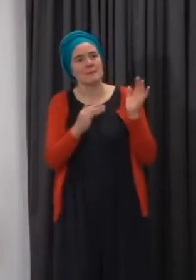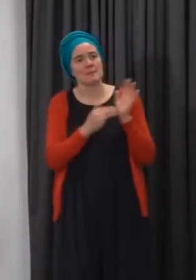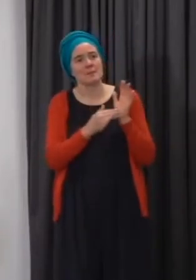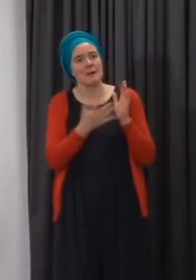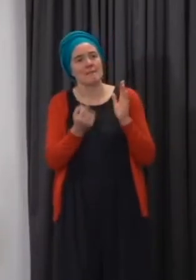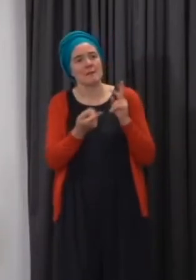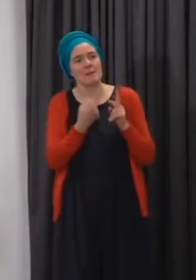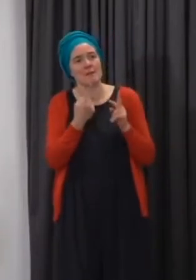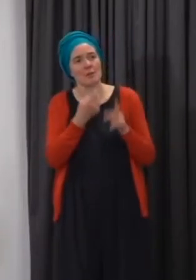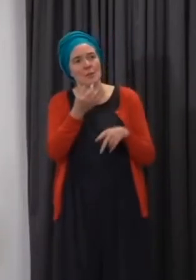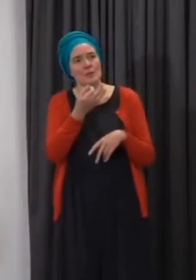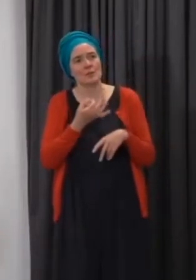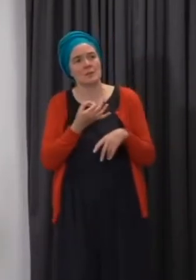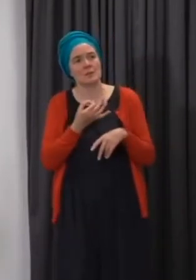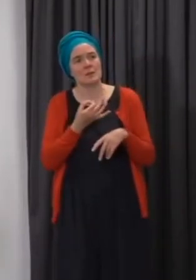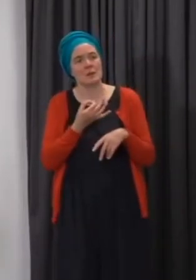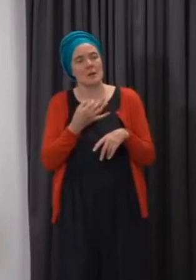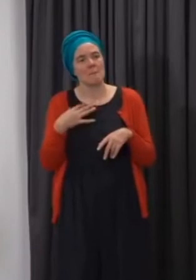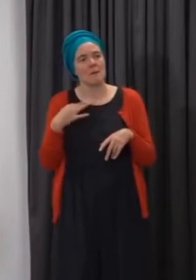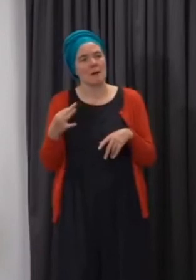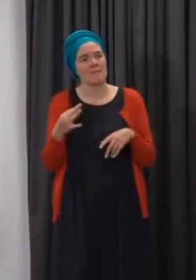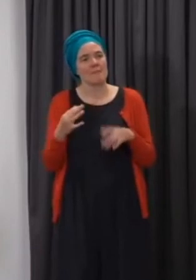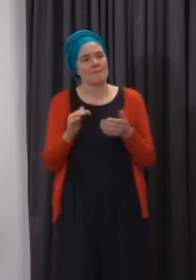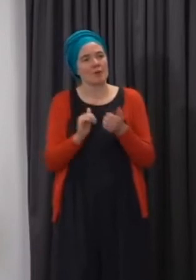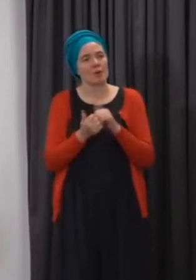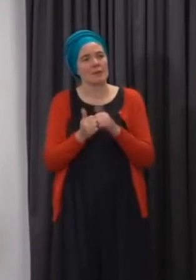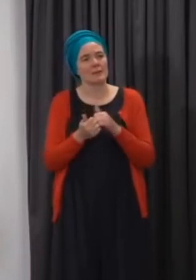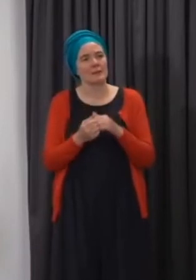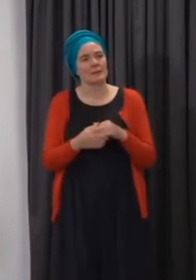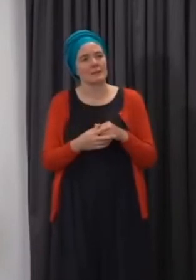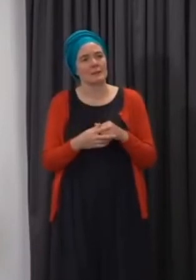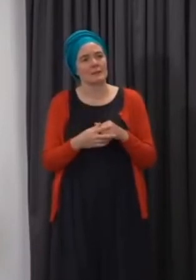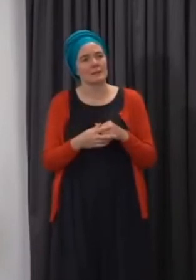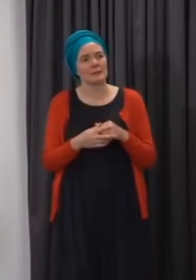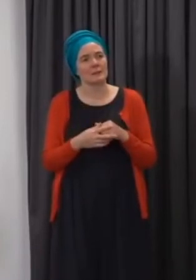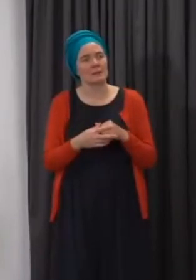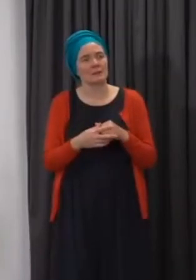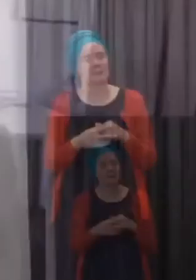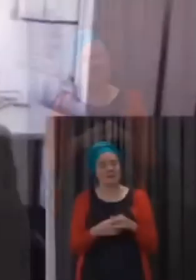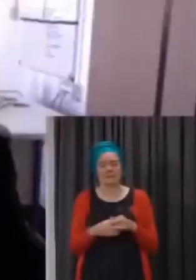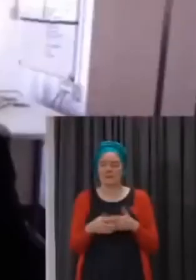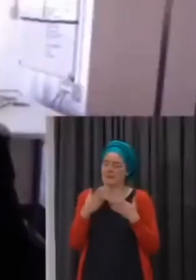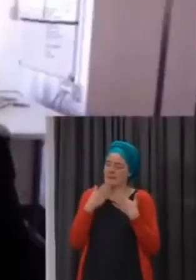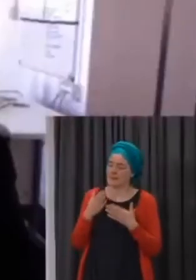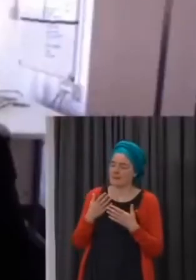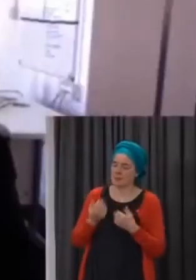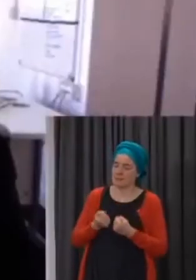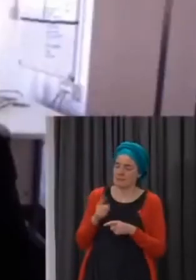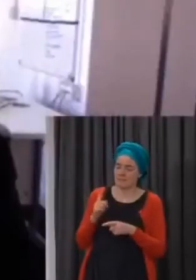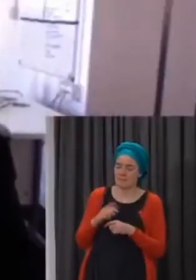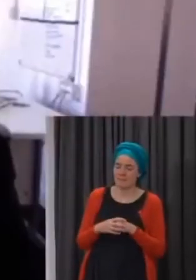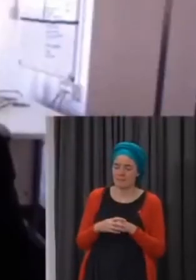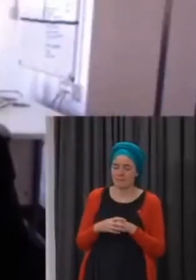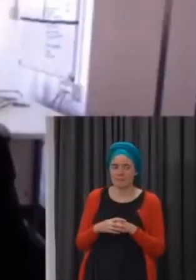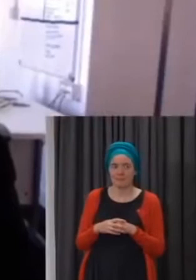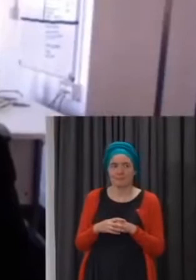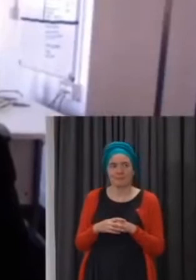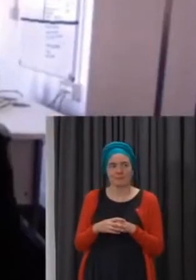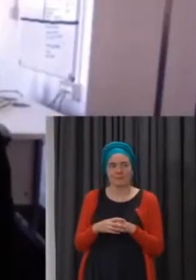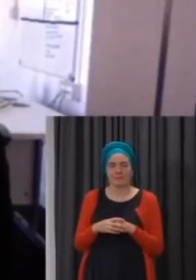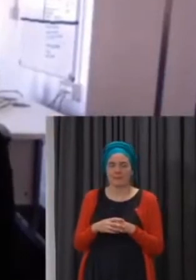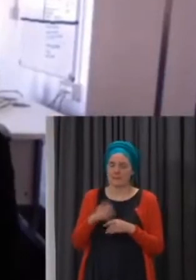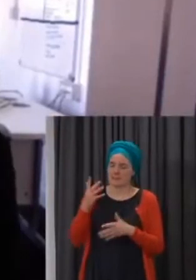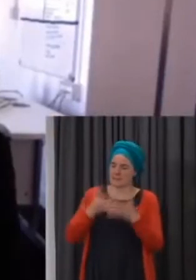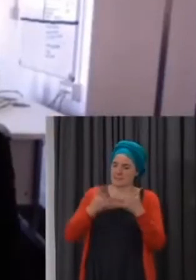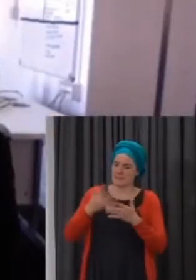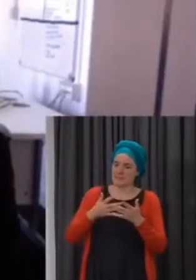another question, which I think is on behalf of a colleague. Stefan? That's right. Thanks for taking it, Dr. Goodall. It's just about the statistics